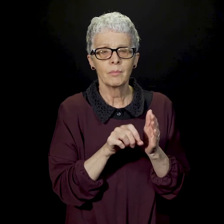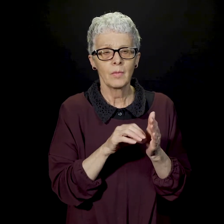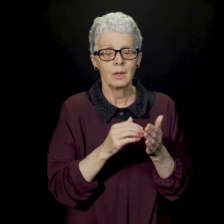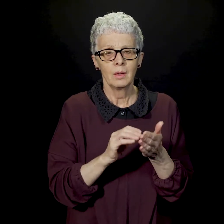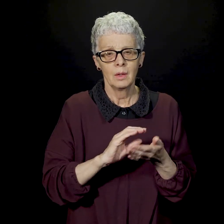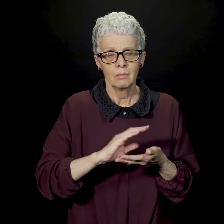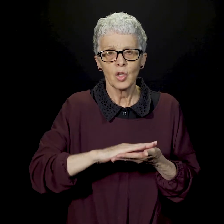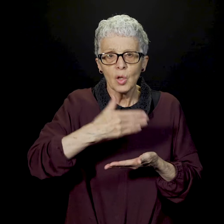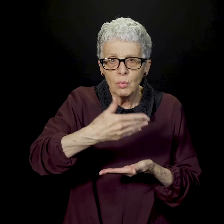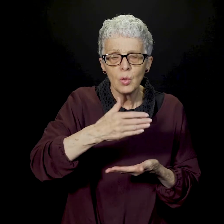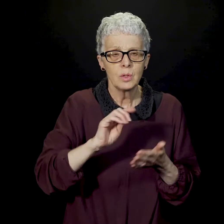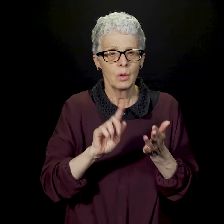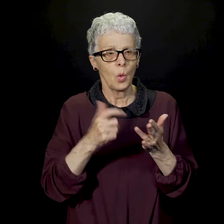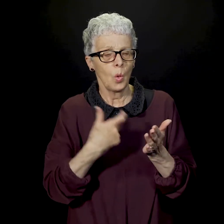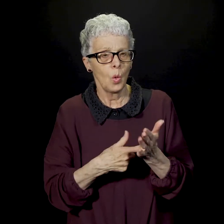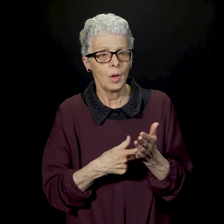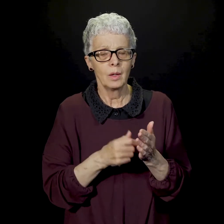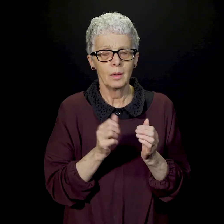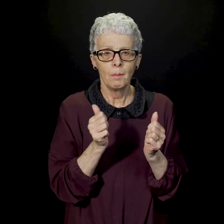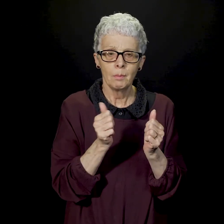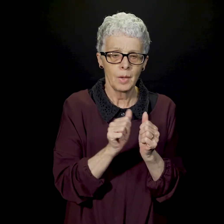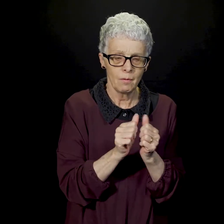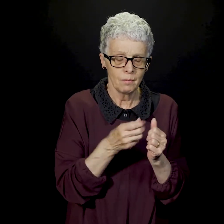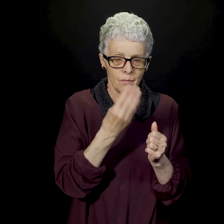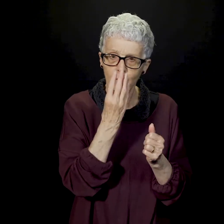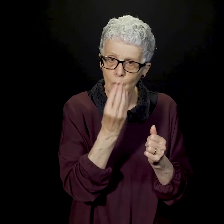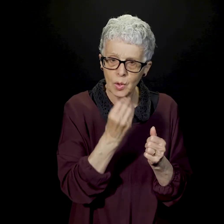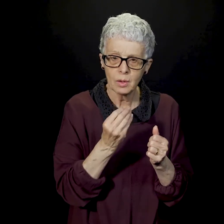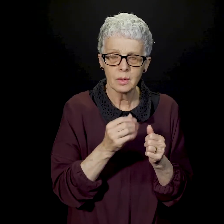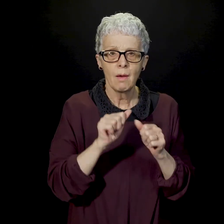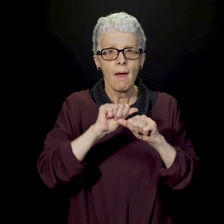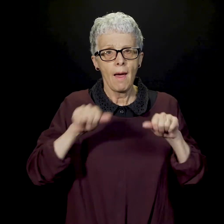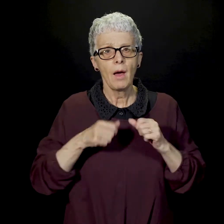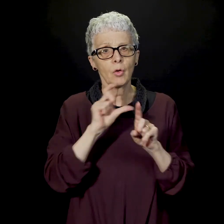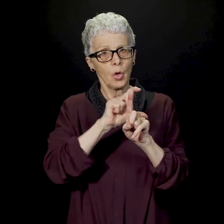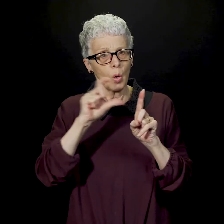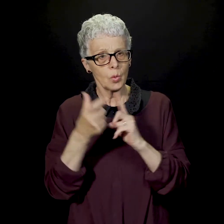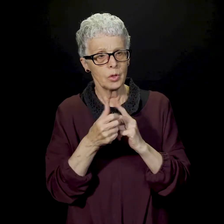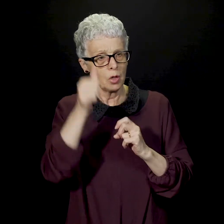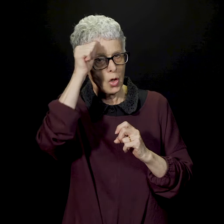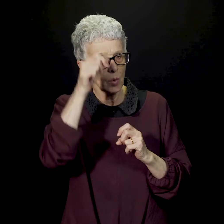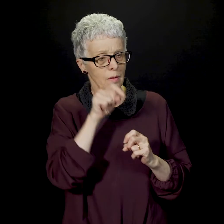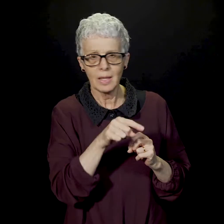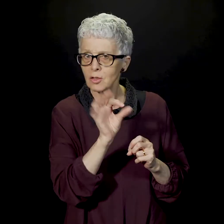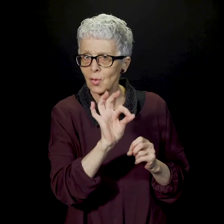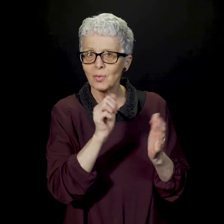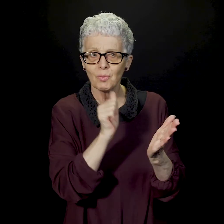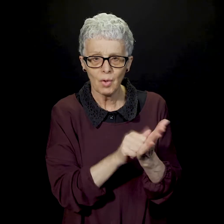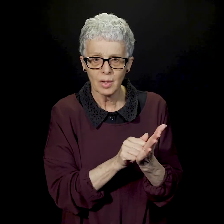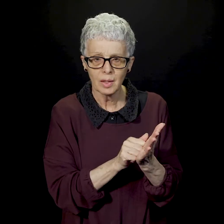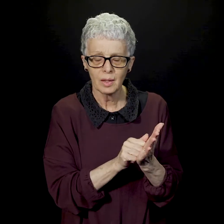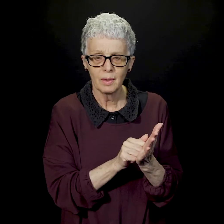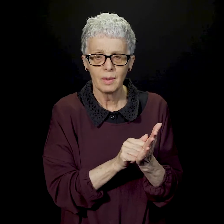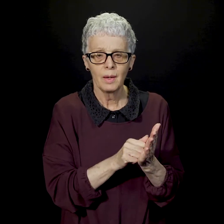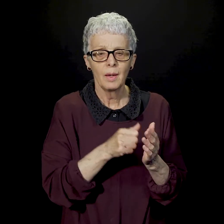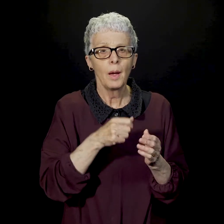Like, purely a transactional experience. And our culture in that way, like, look around, like, people will just openly